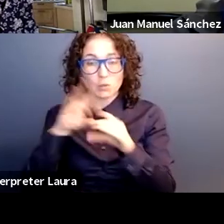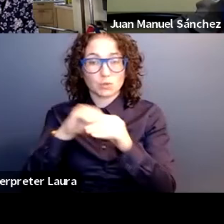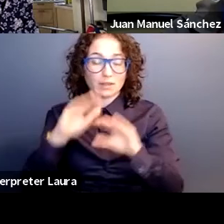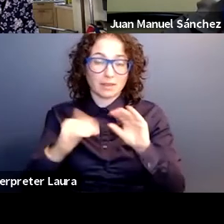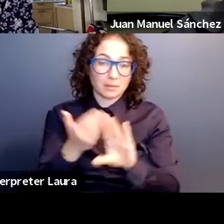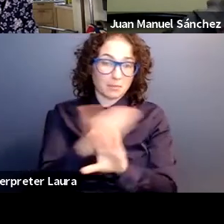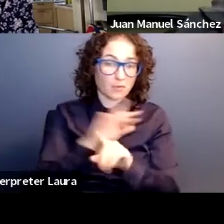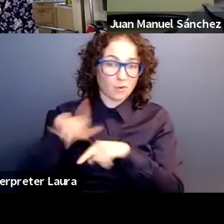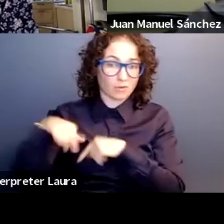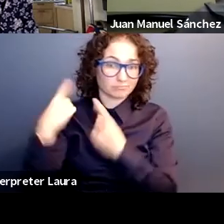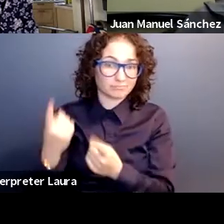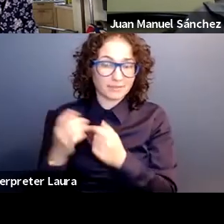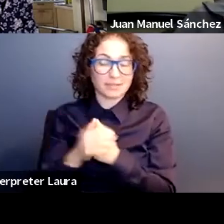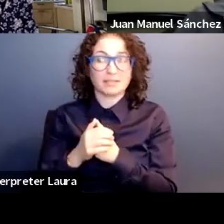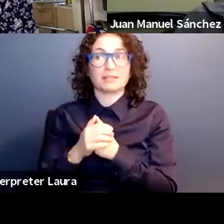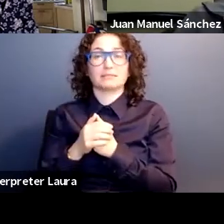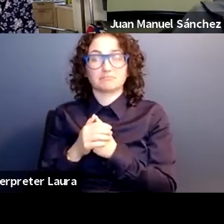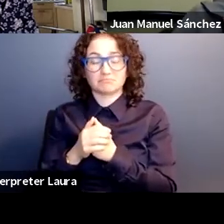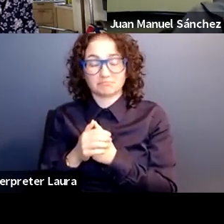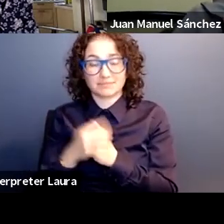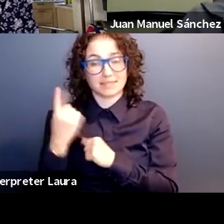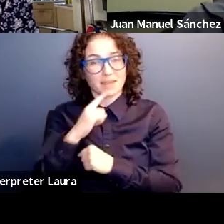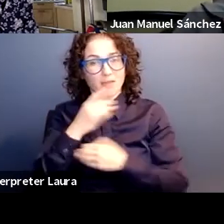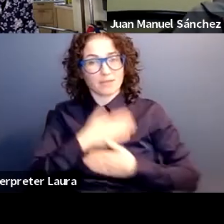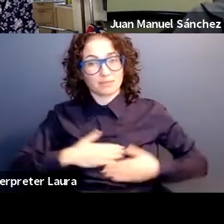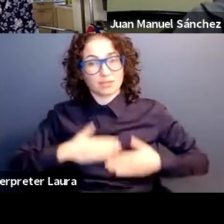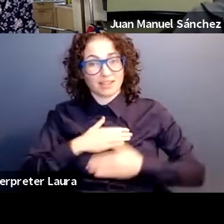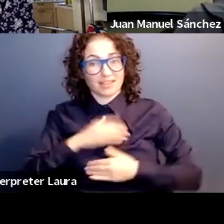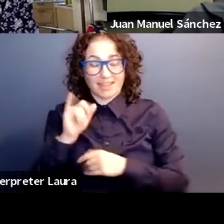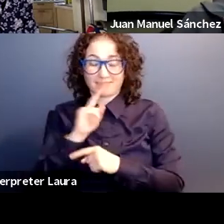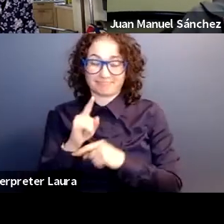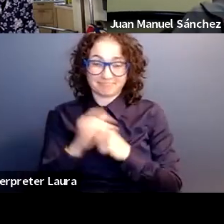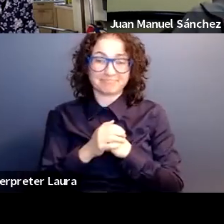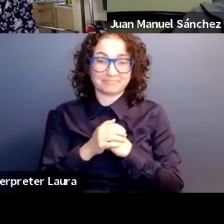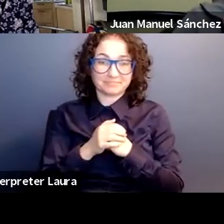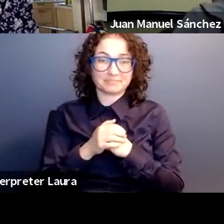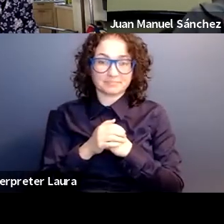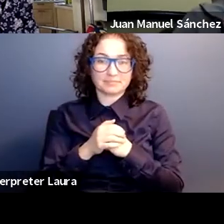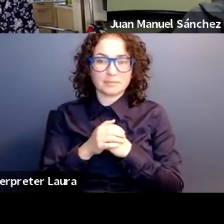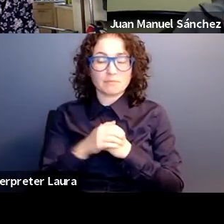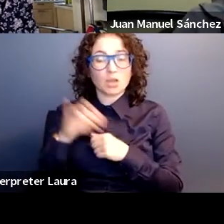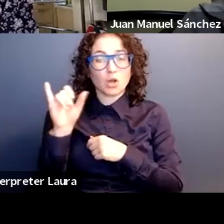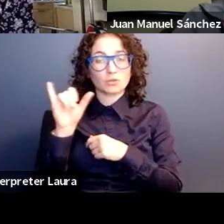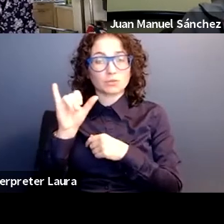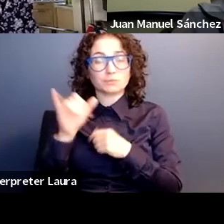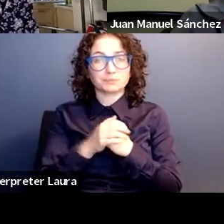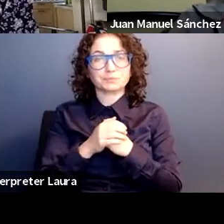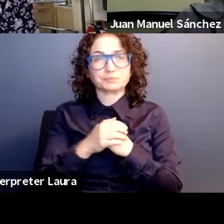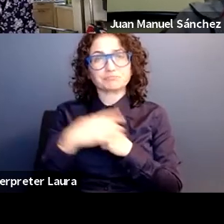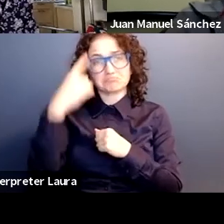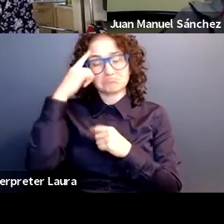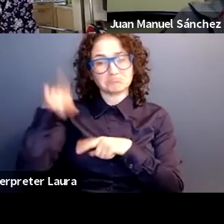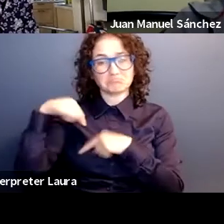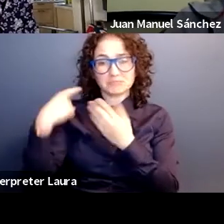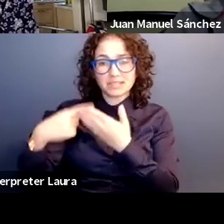think that is something that I appreciate so much. I also think that there's been discussions